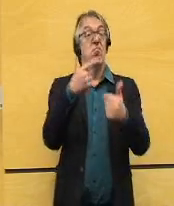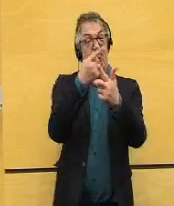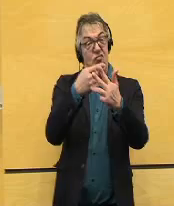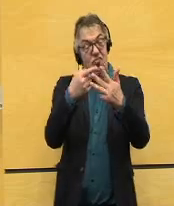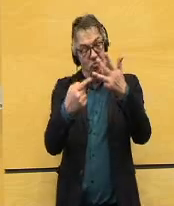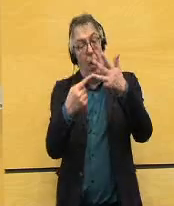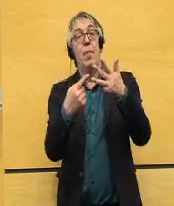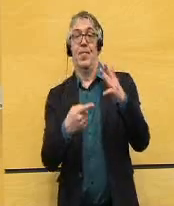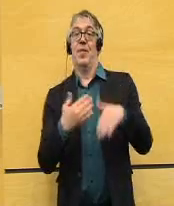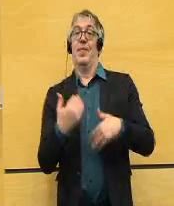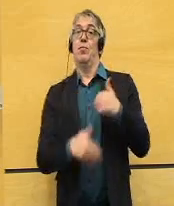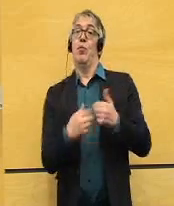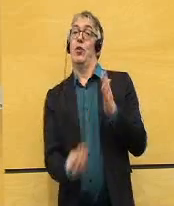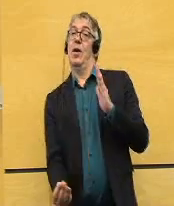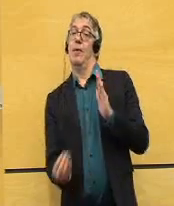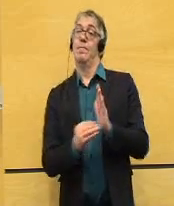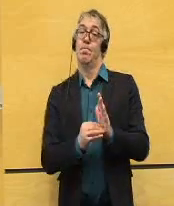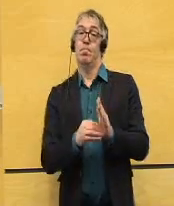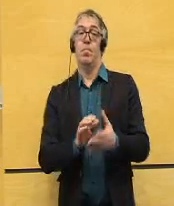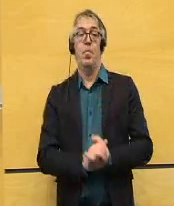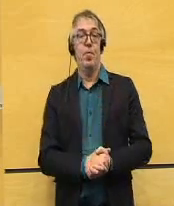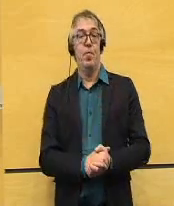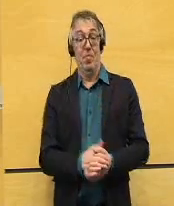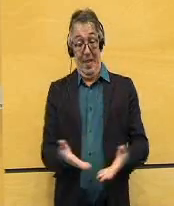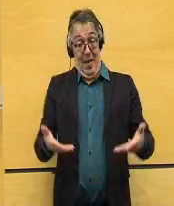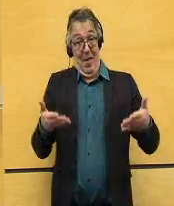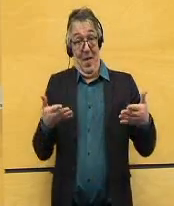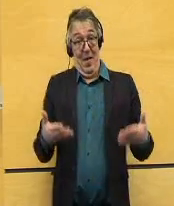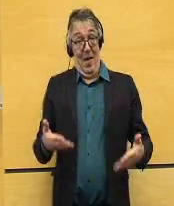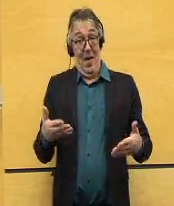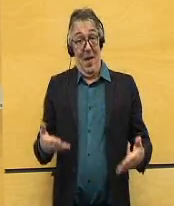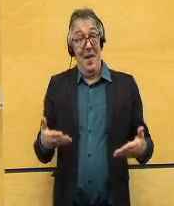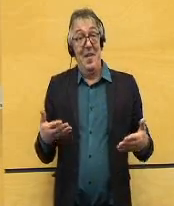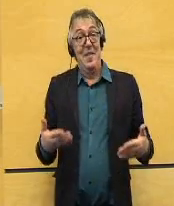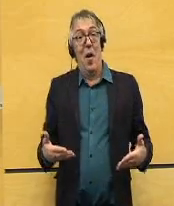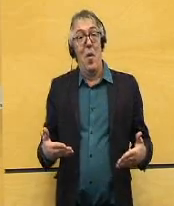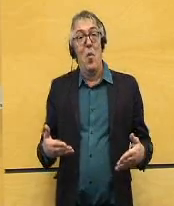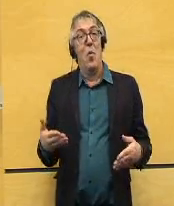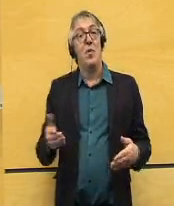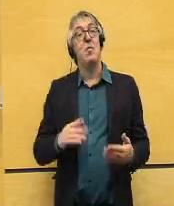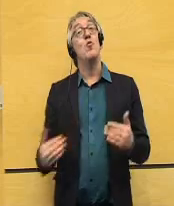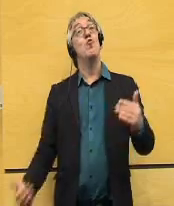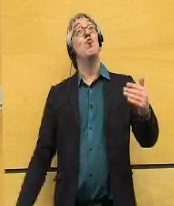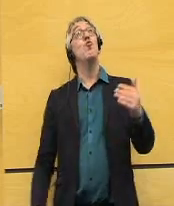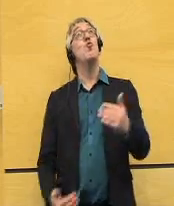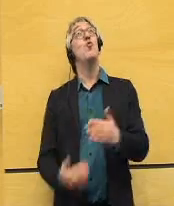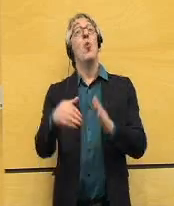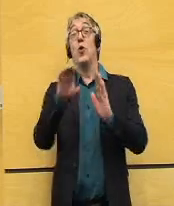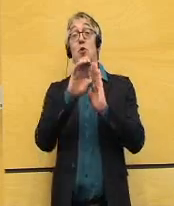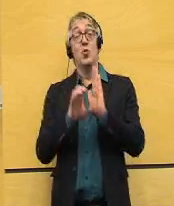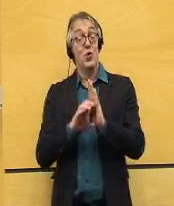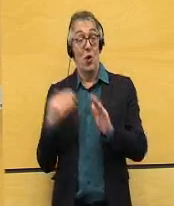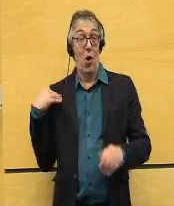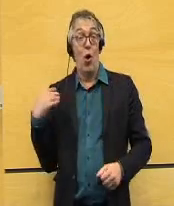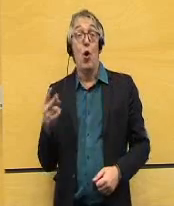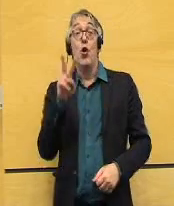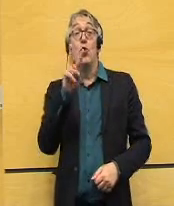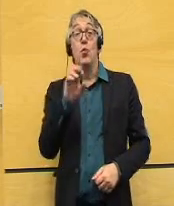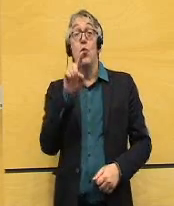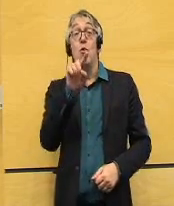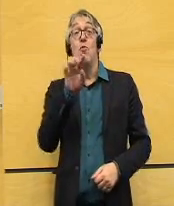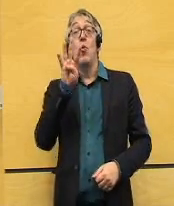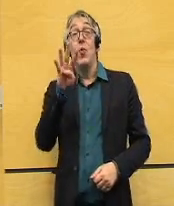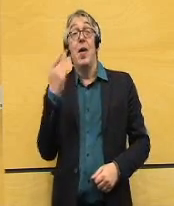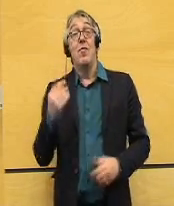Thirdly, currently, we are in the midst of our interim constitution, which began in